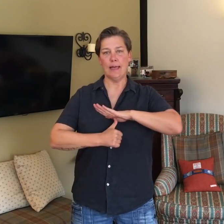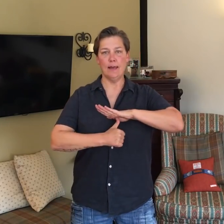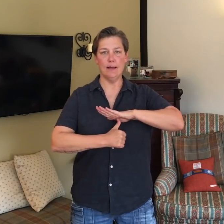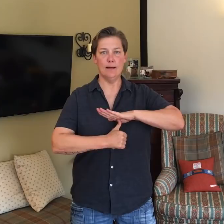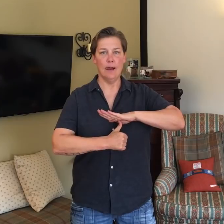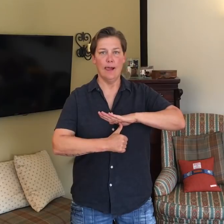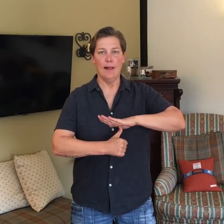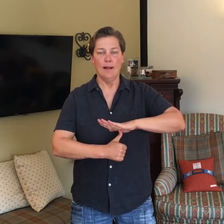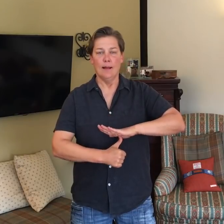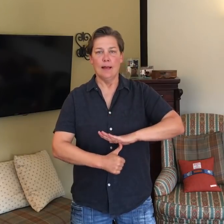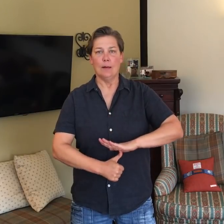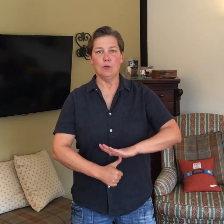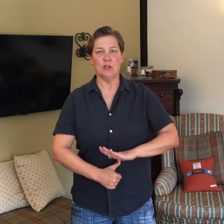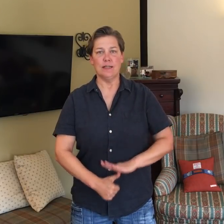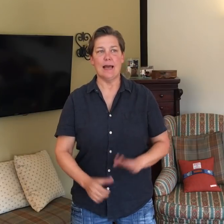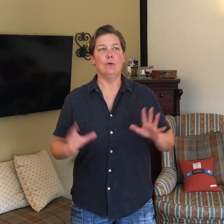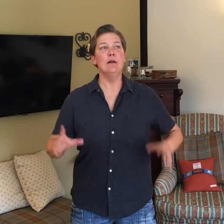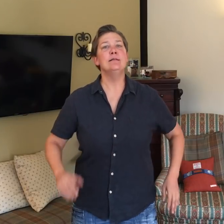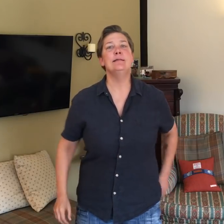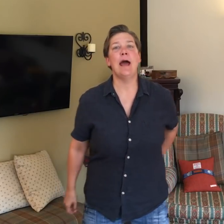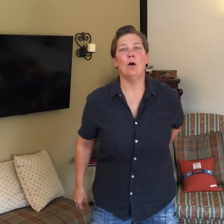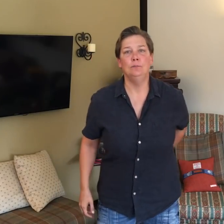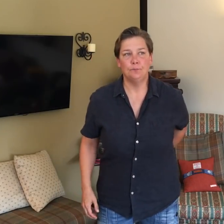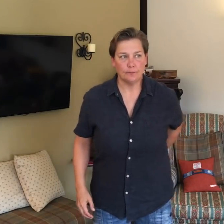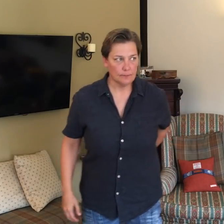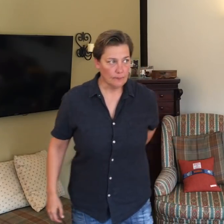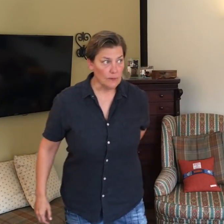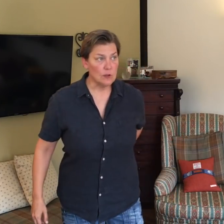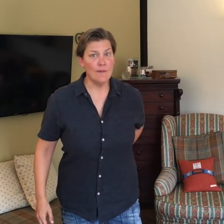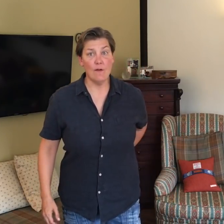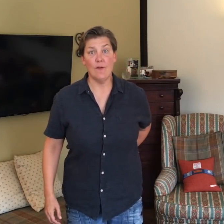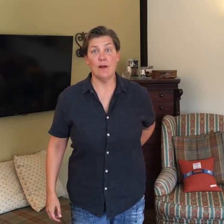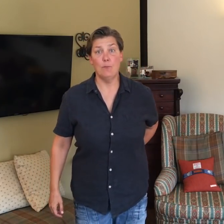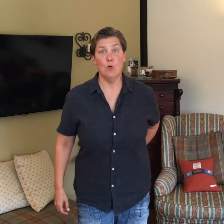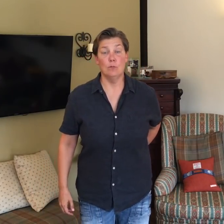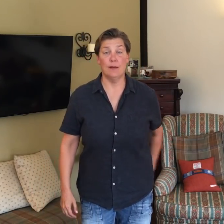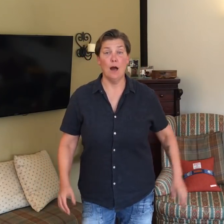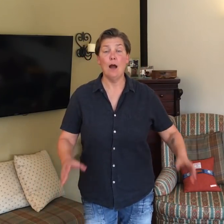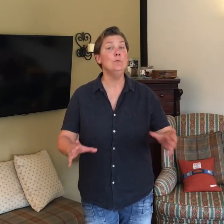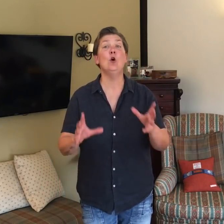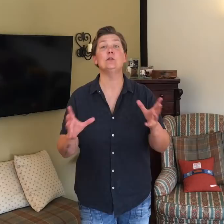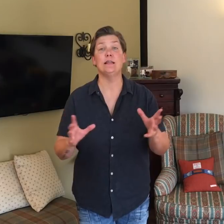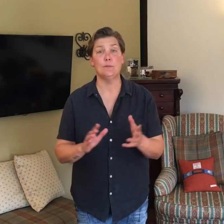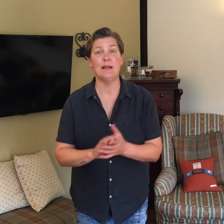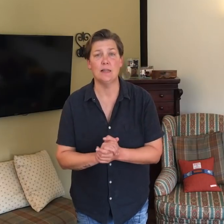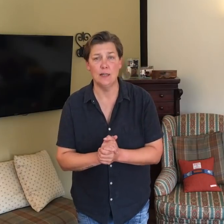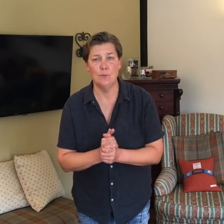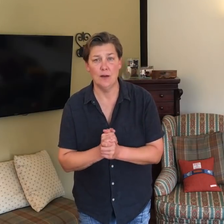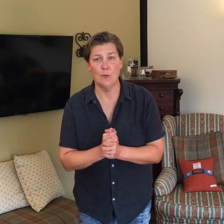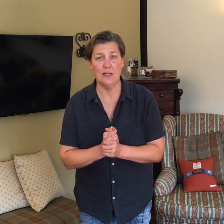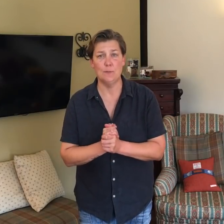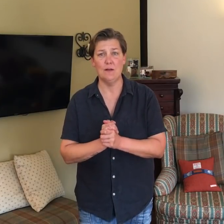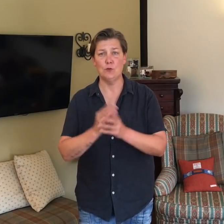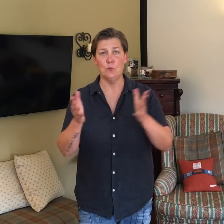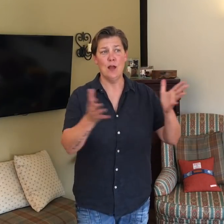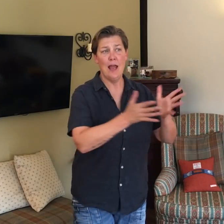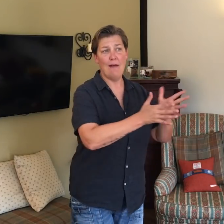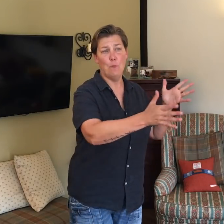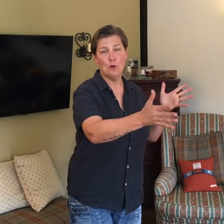here and push it down. Now, the very, very important bit. I'm not expecting you, by the way, to be able to have watched